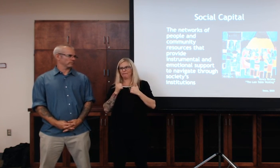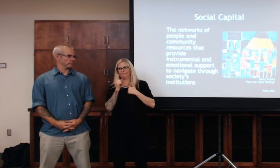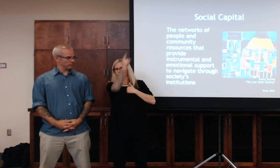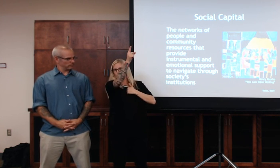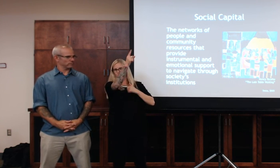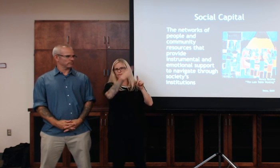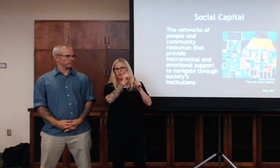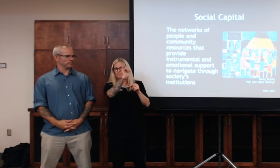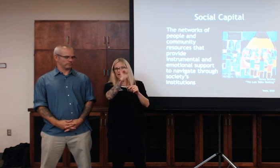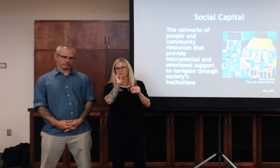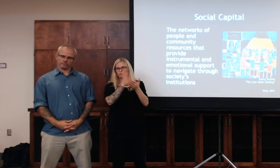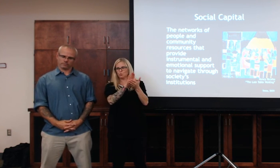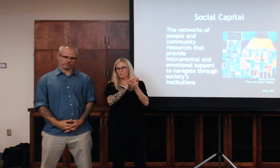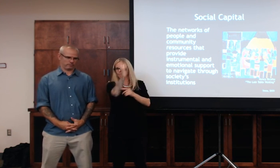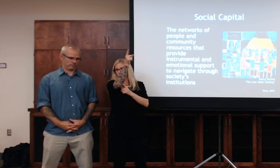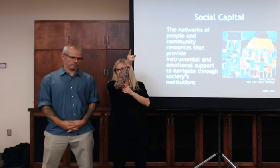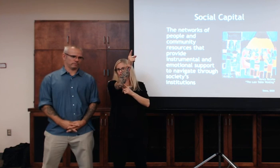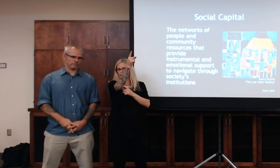We lived quite a distance from that deaf school.